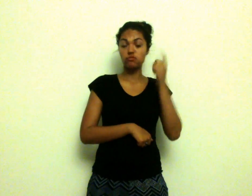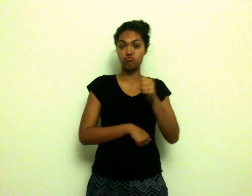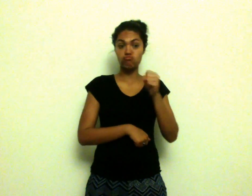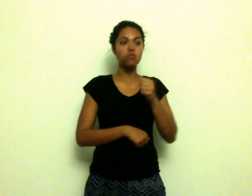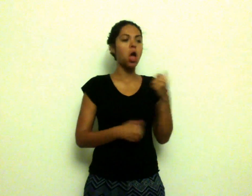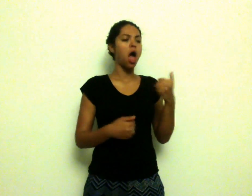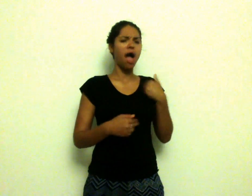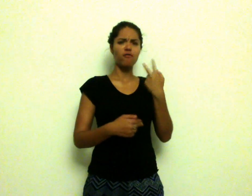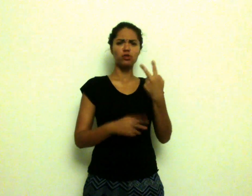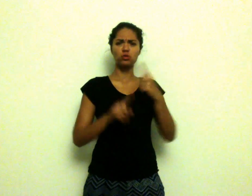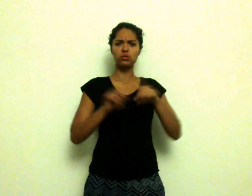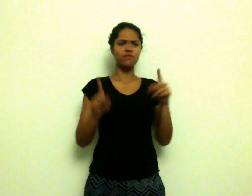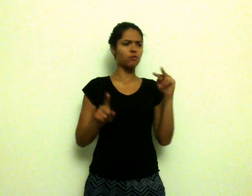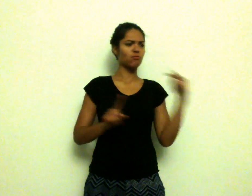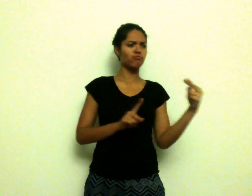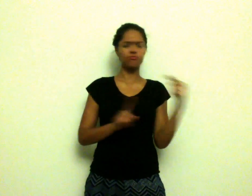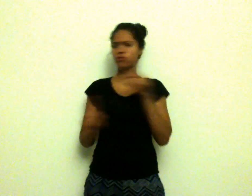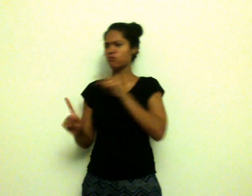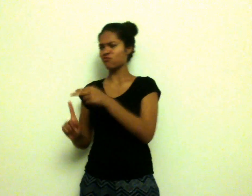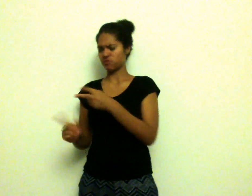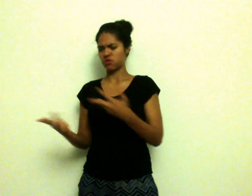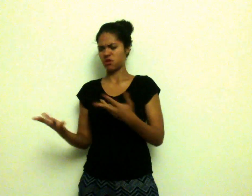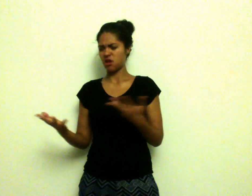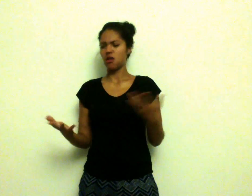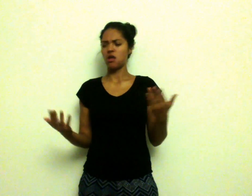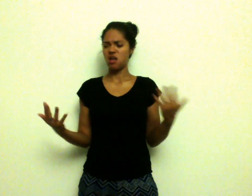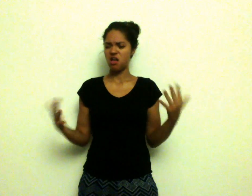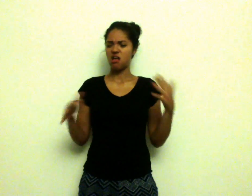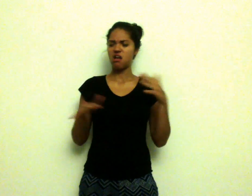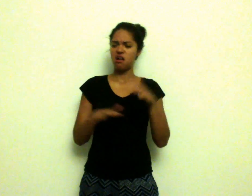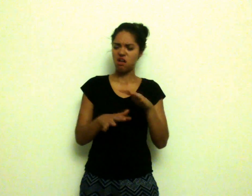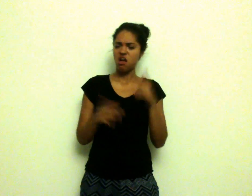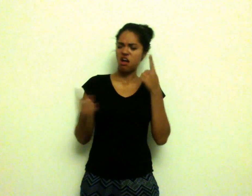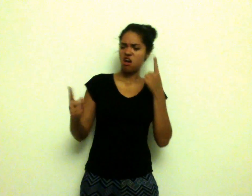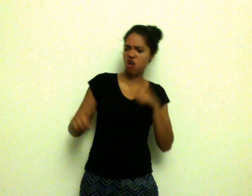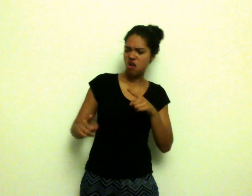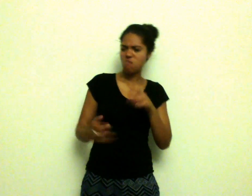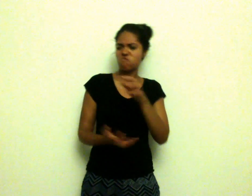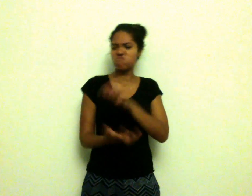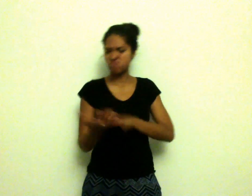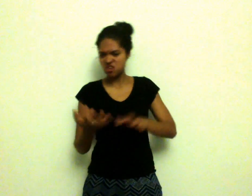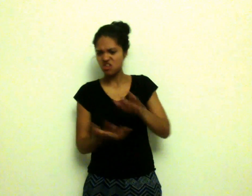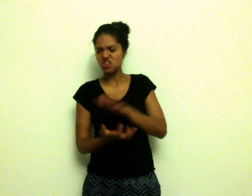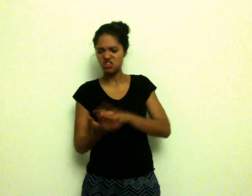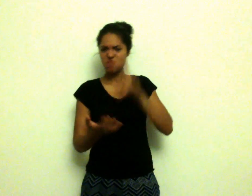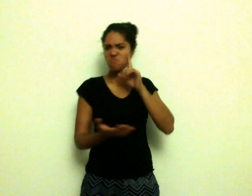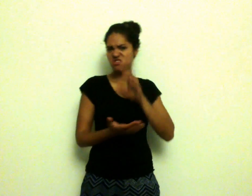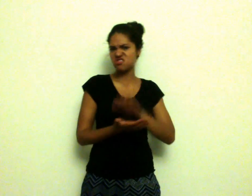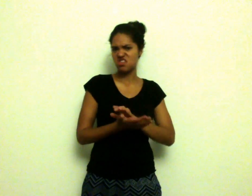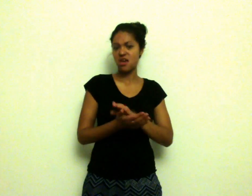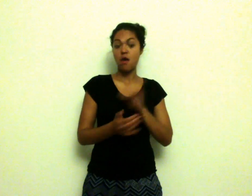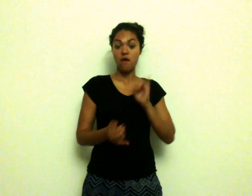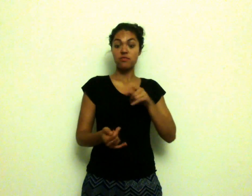some kind of mix. But it is not at the heart of the belief system. I can assure you there are